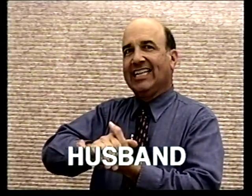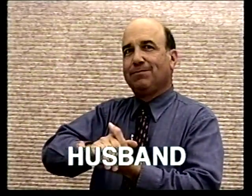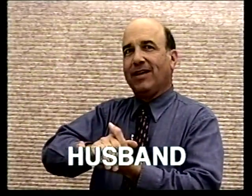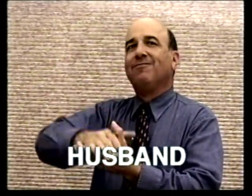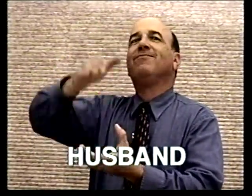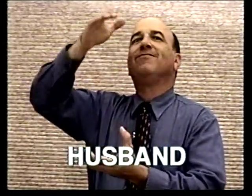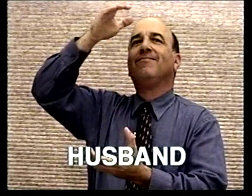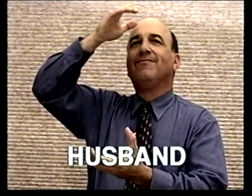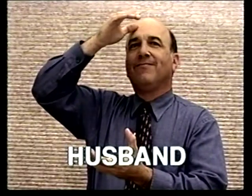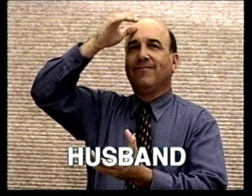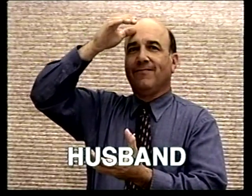Husband.